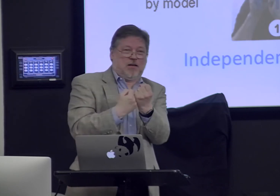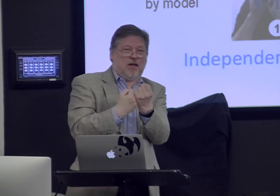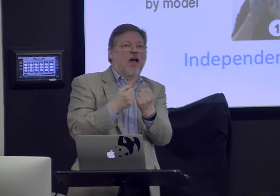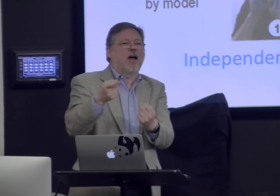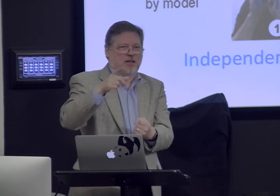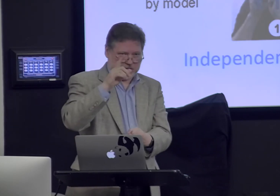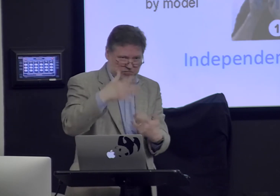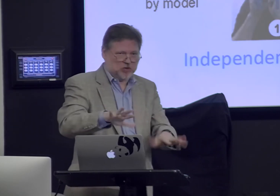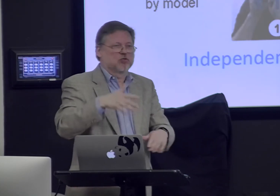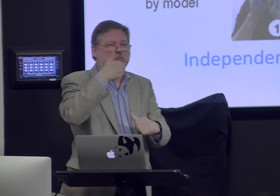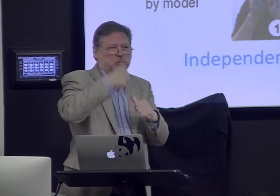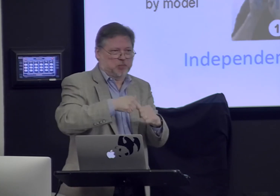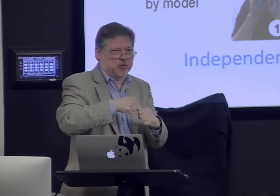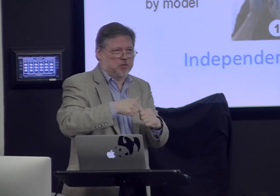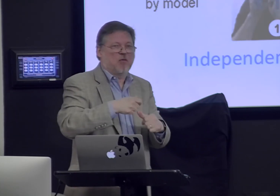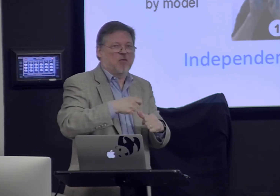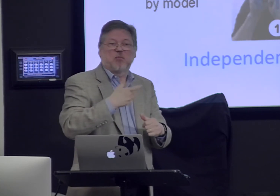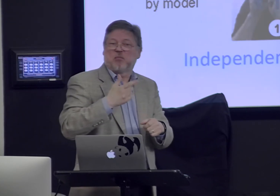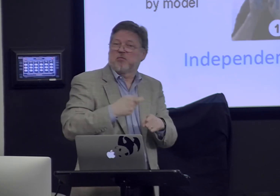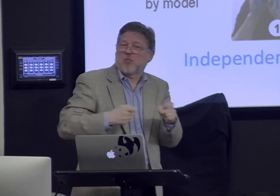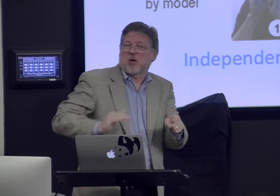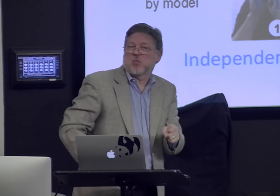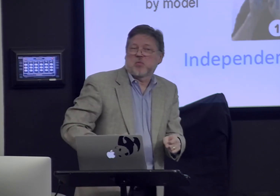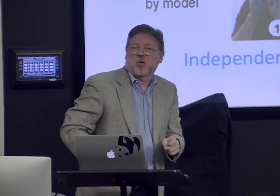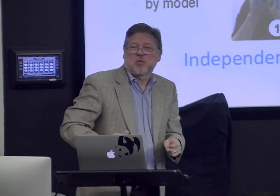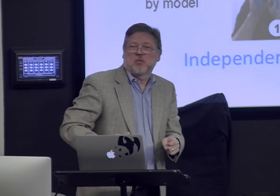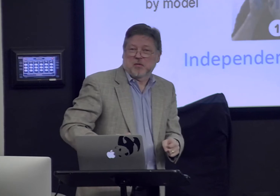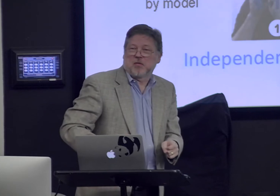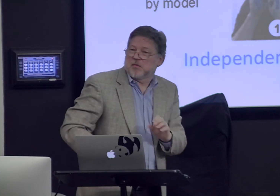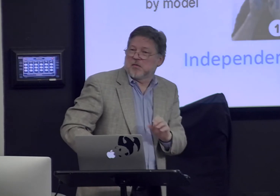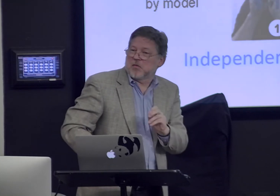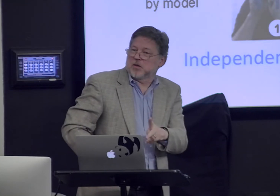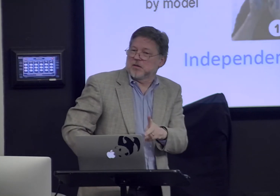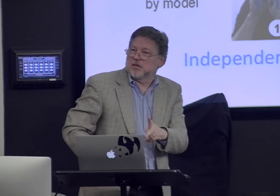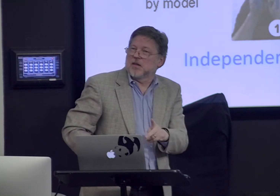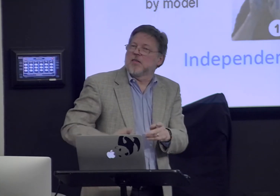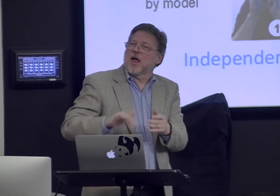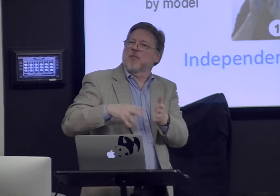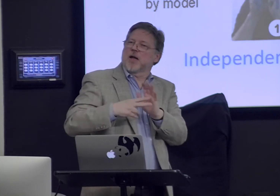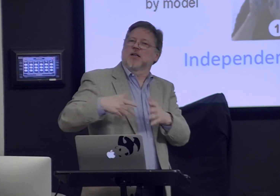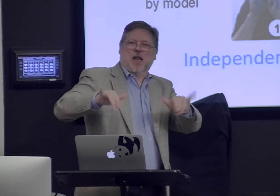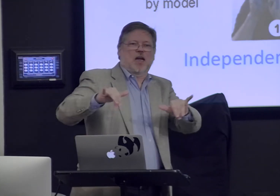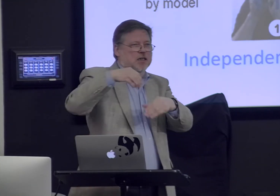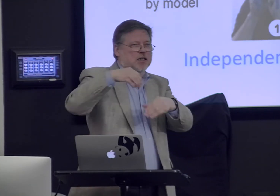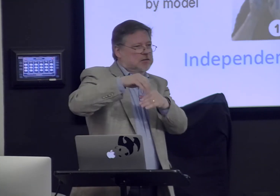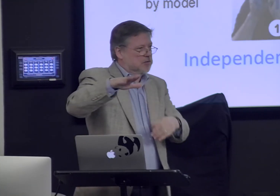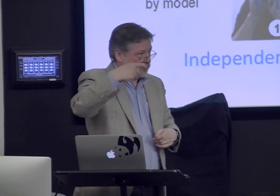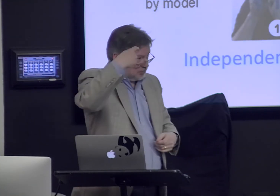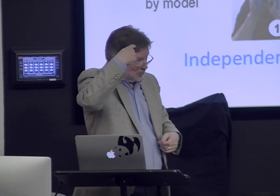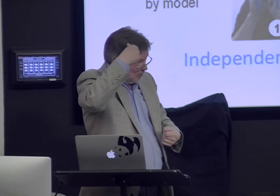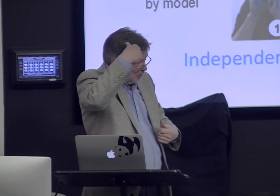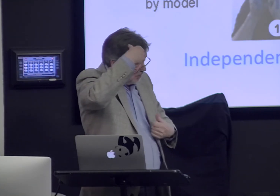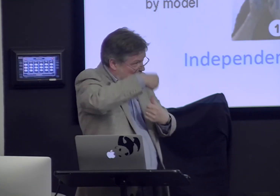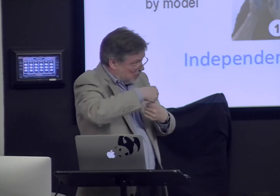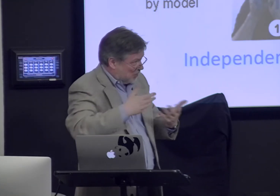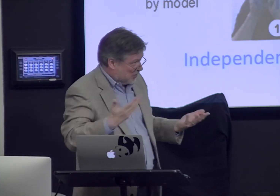that they may have seen, and in that way didn't want to make it strictly a recall task. So this might be the case that someone who was